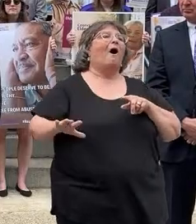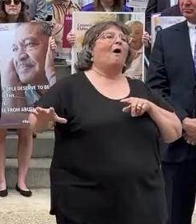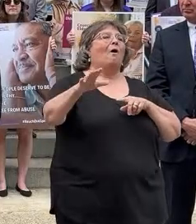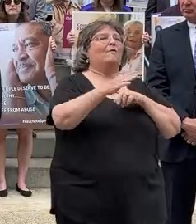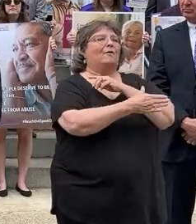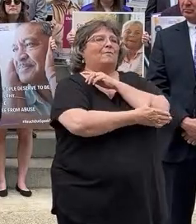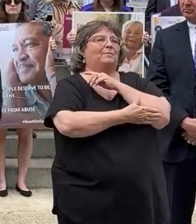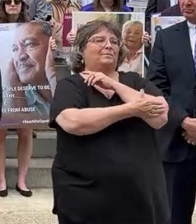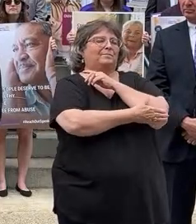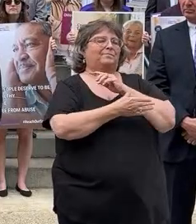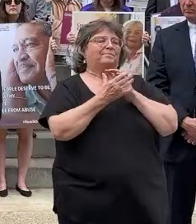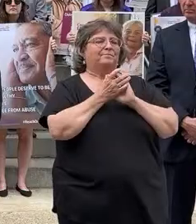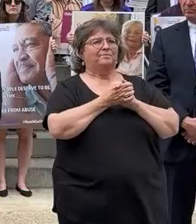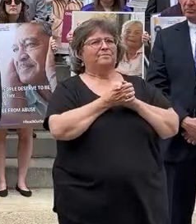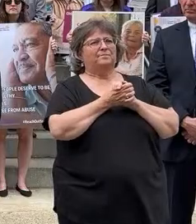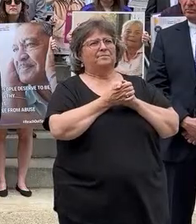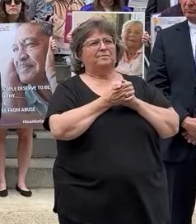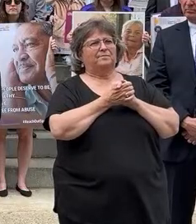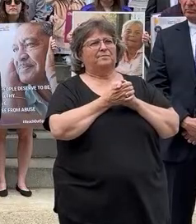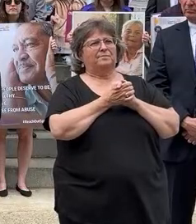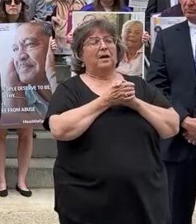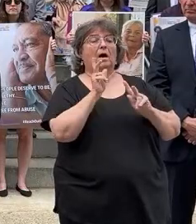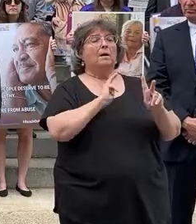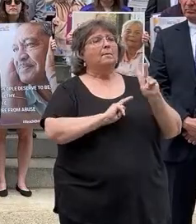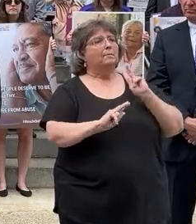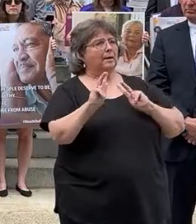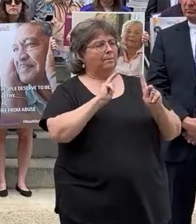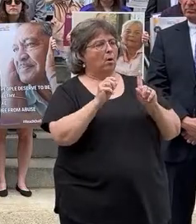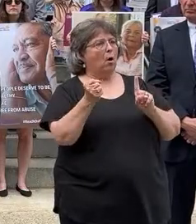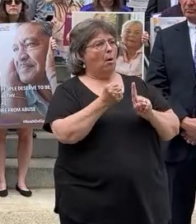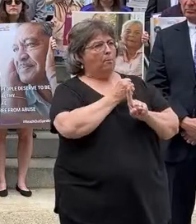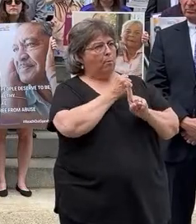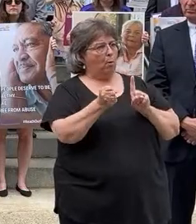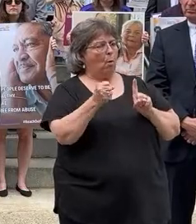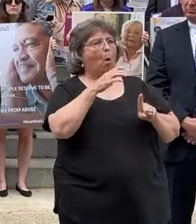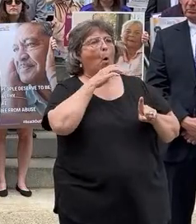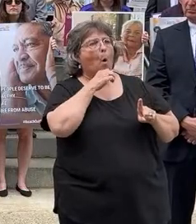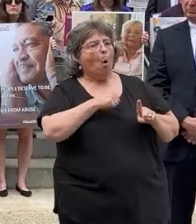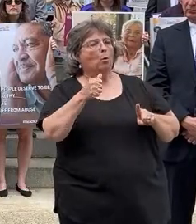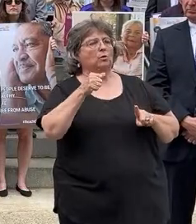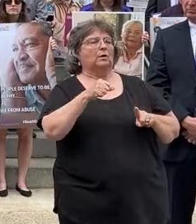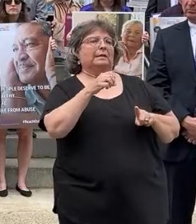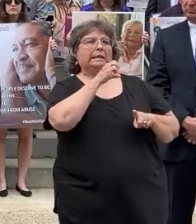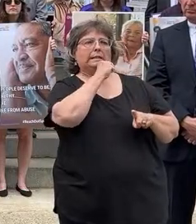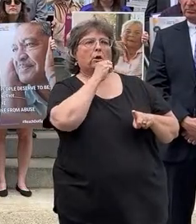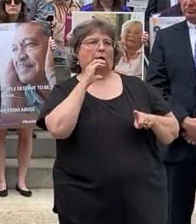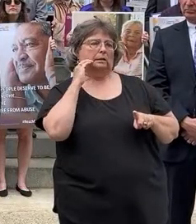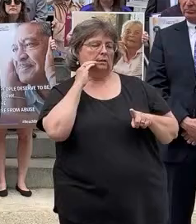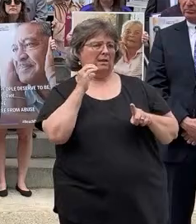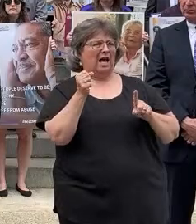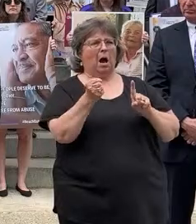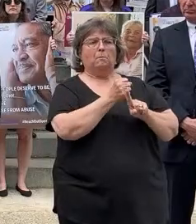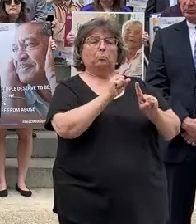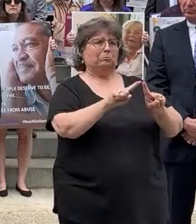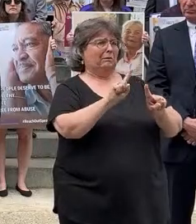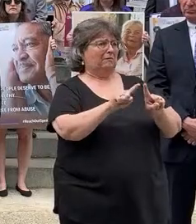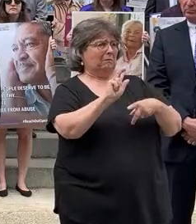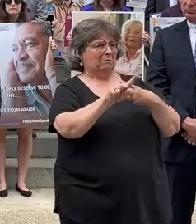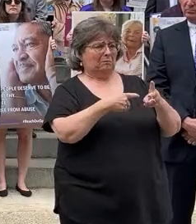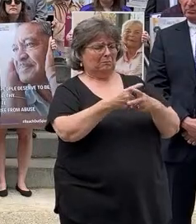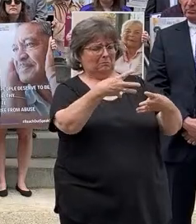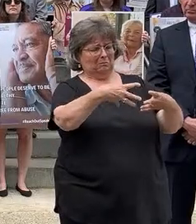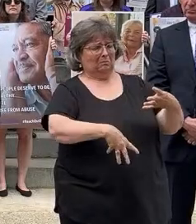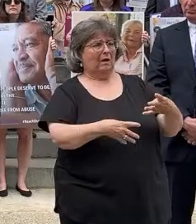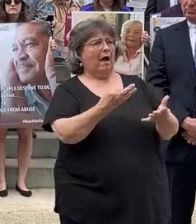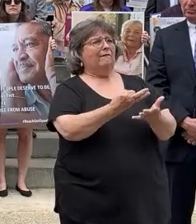States, which is our individuals who abuse older adults. And abuse comes in different ways. It can come